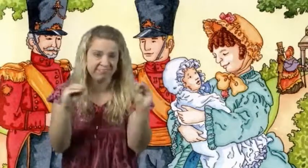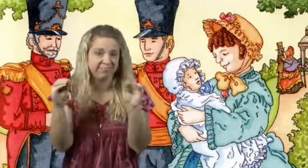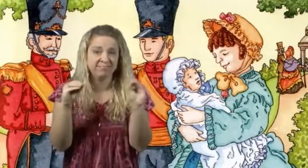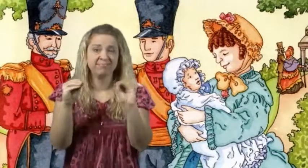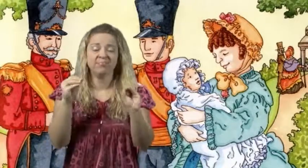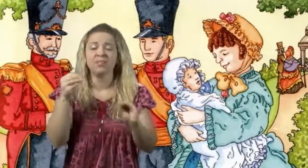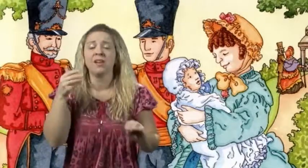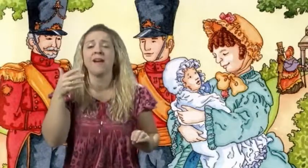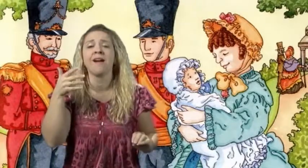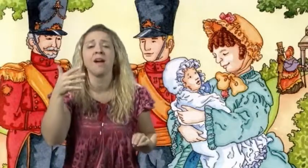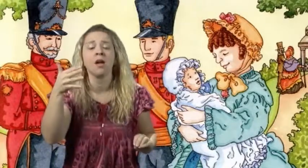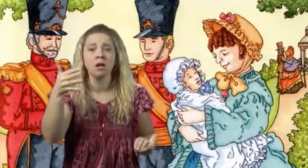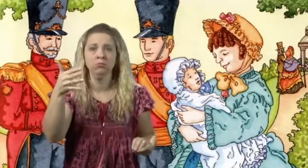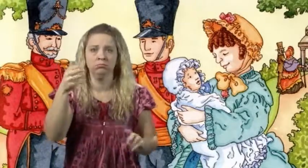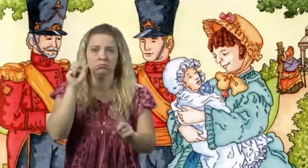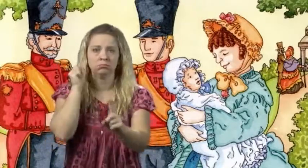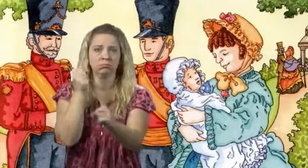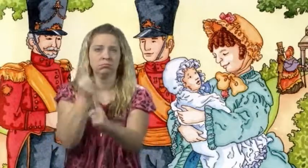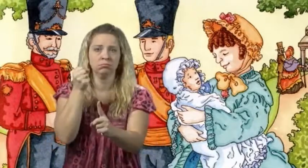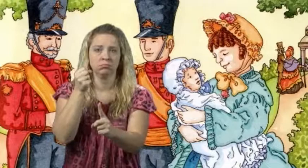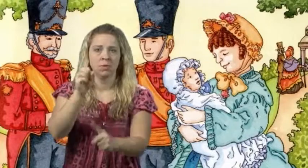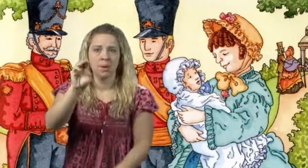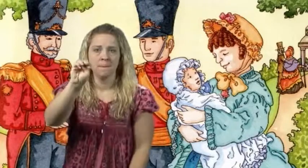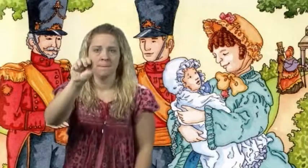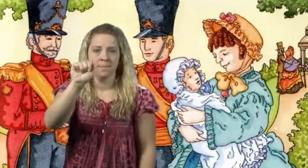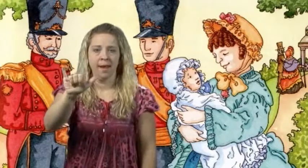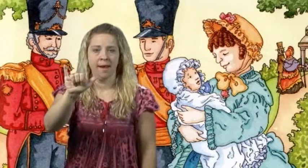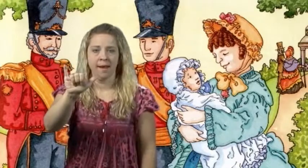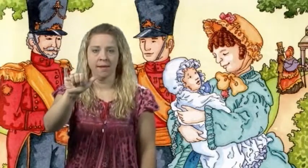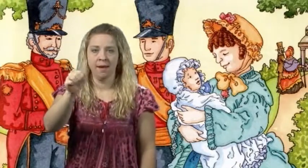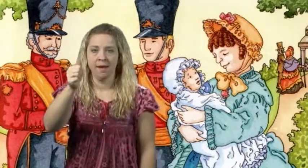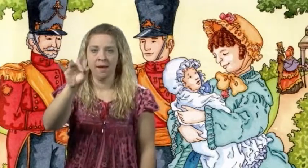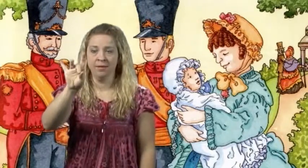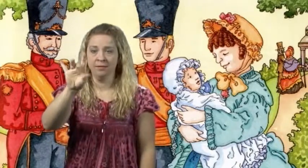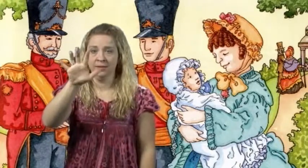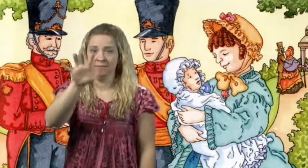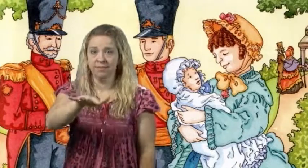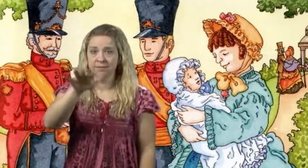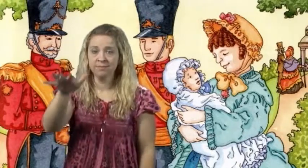In May 1855, she became sick herself.